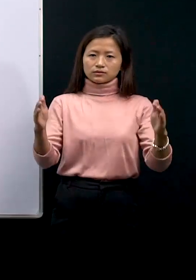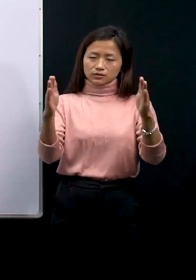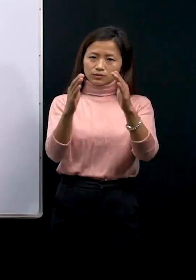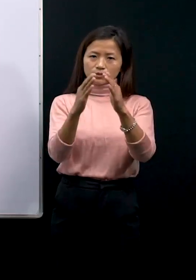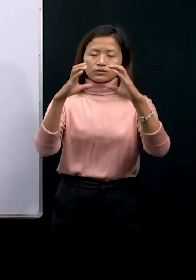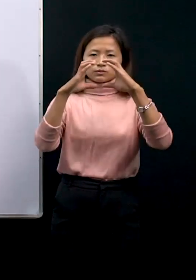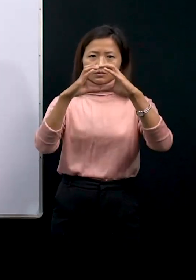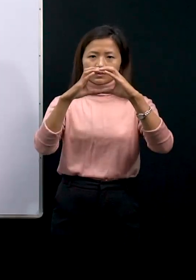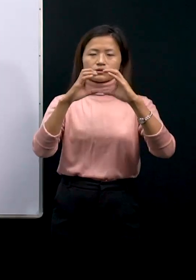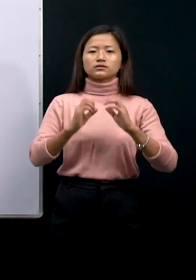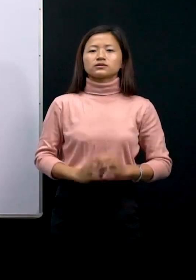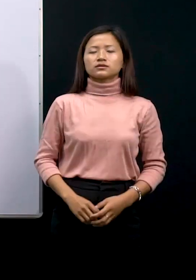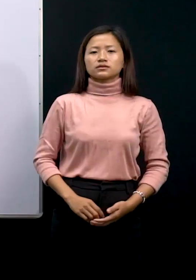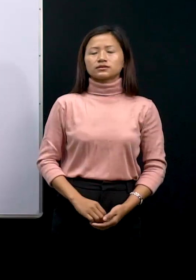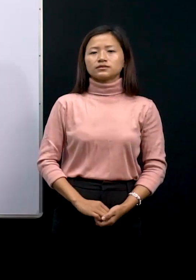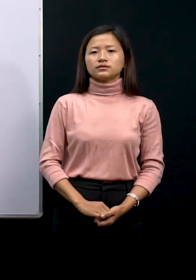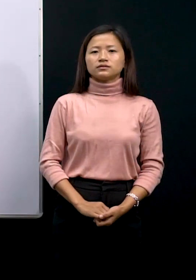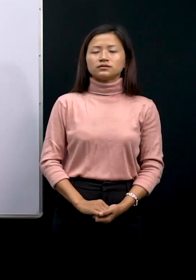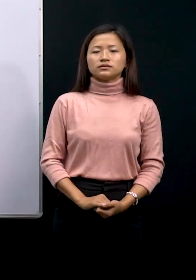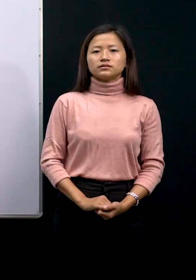circle. The largest circle chord